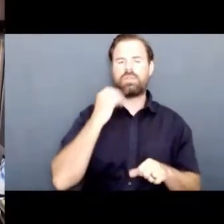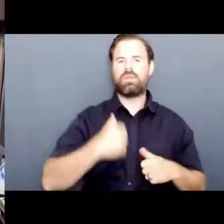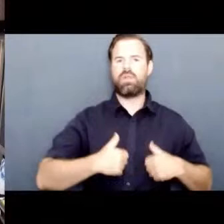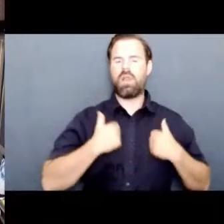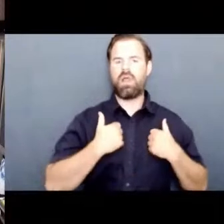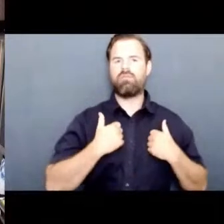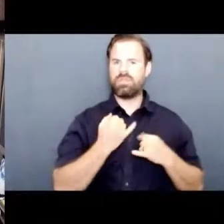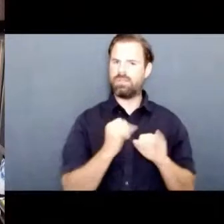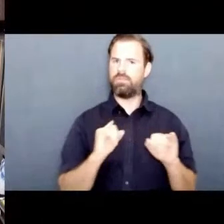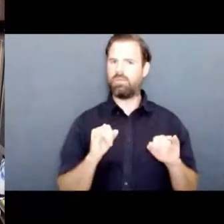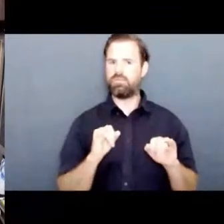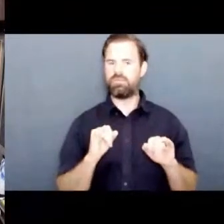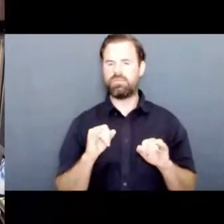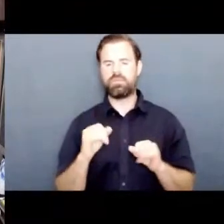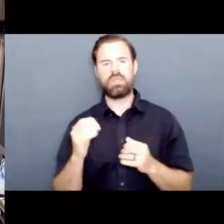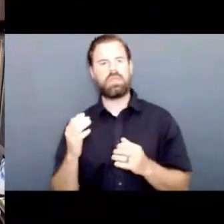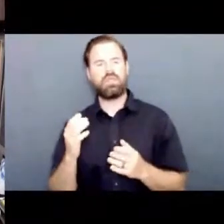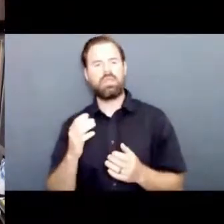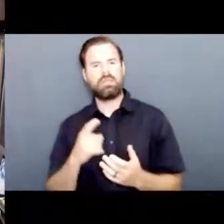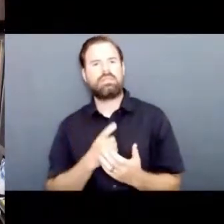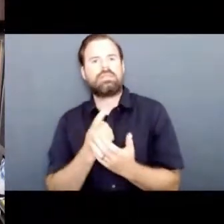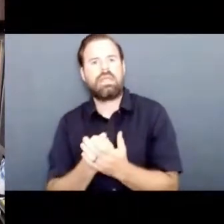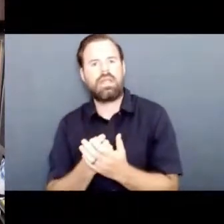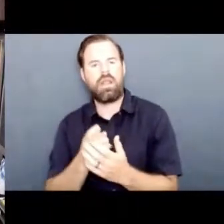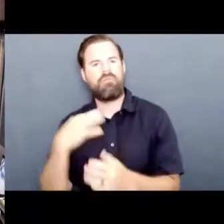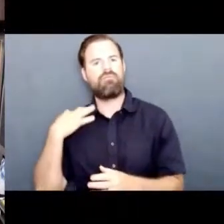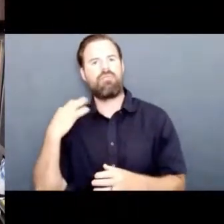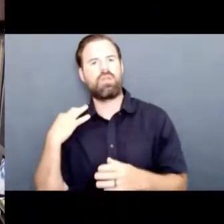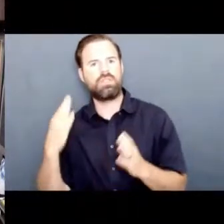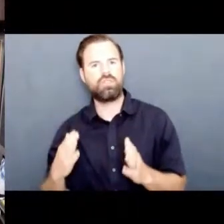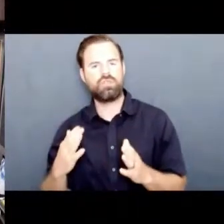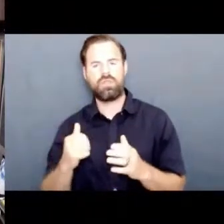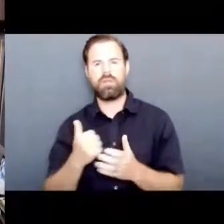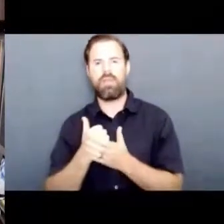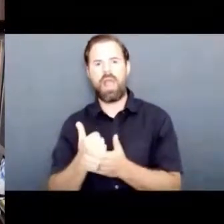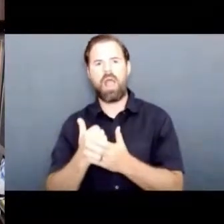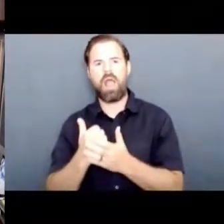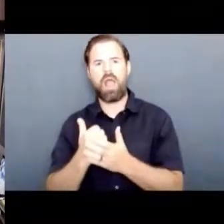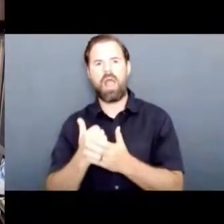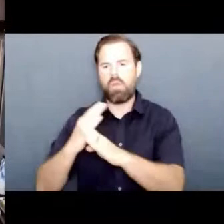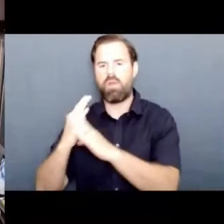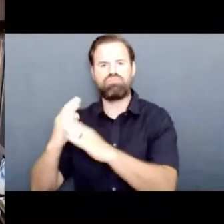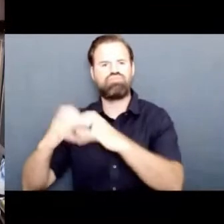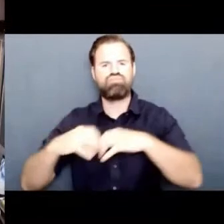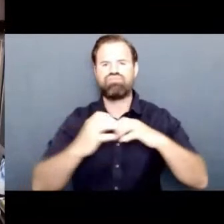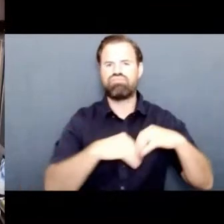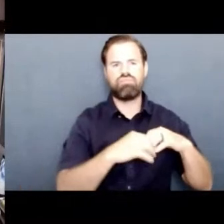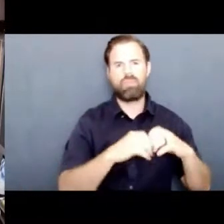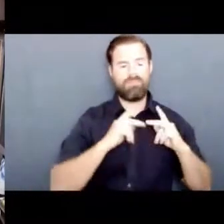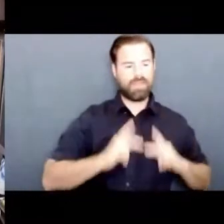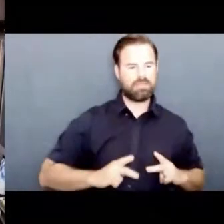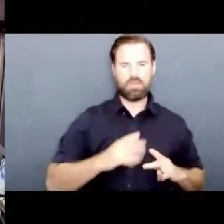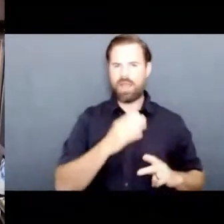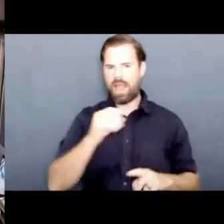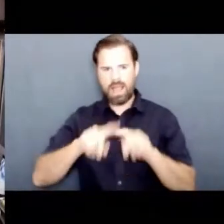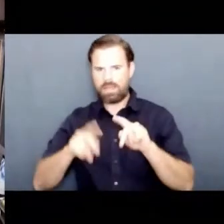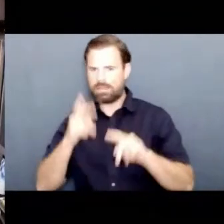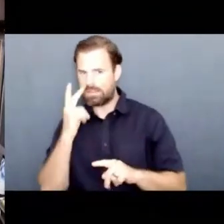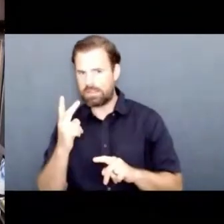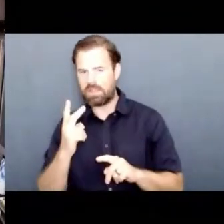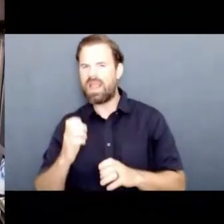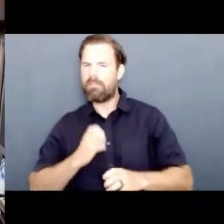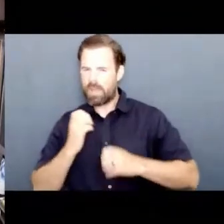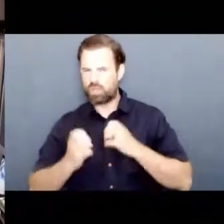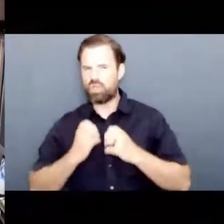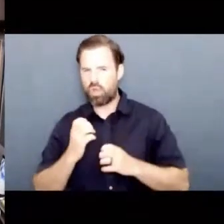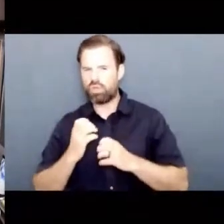and the dedicated volunteers that rally around this mission help tear down walls, both the physical and the invisible, which are the